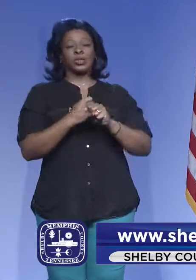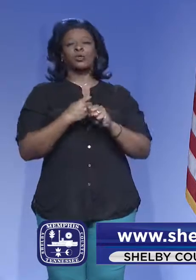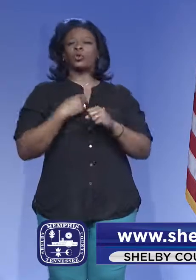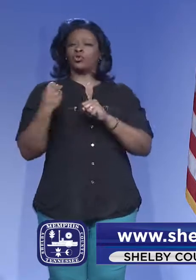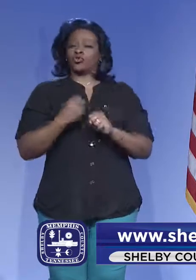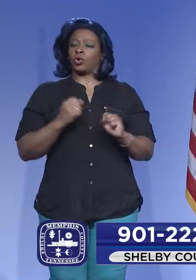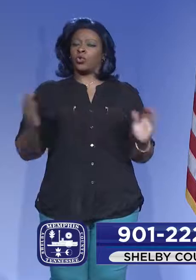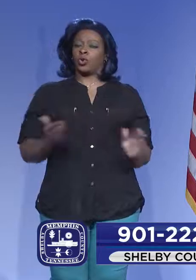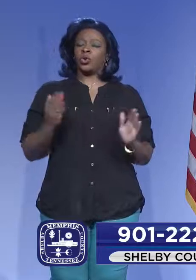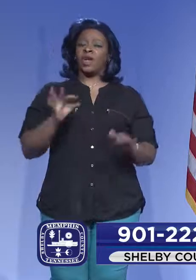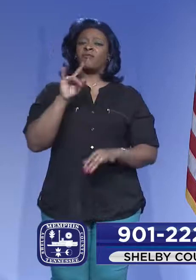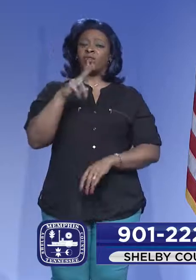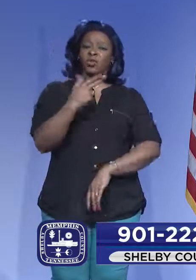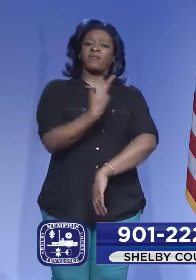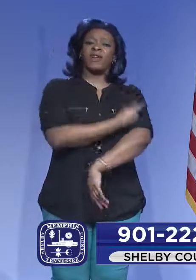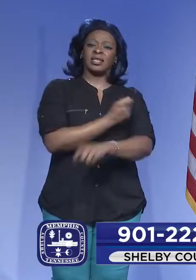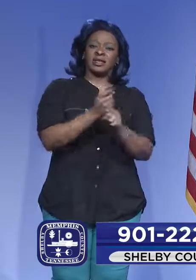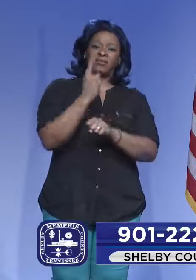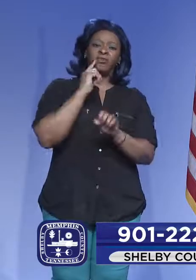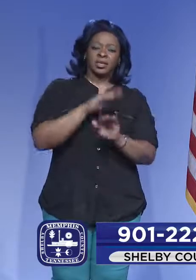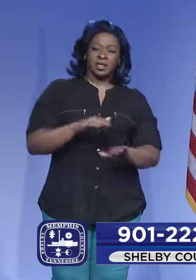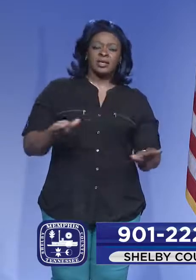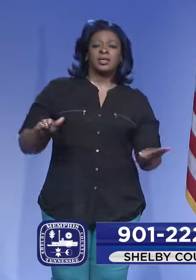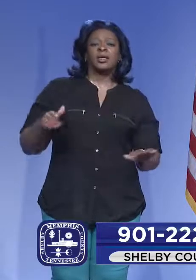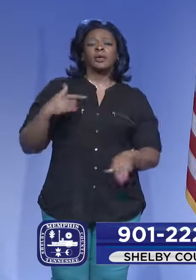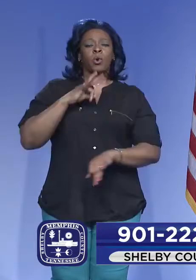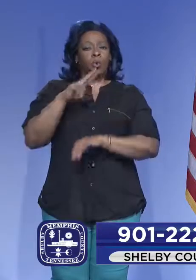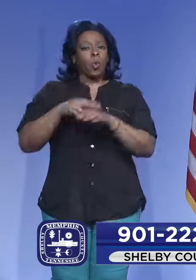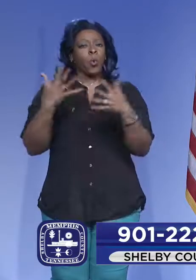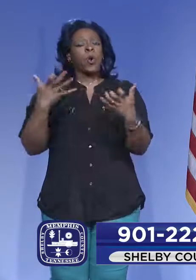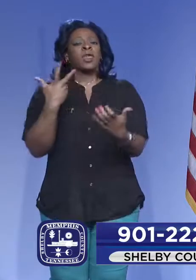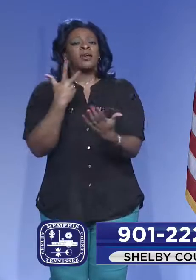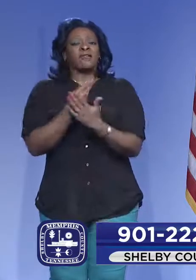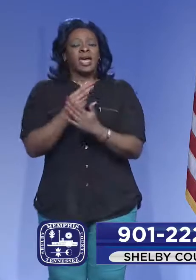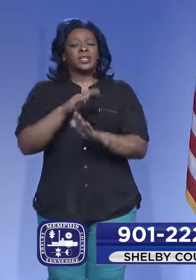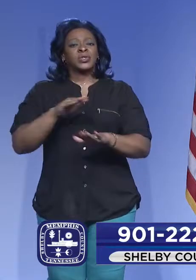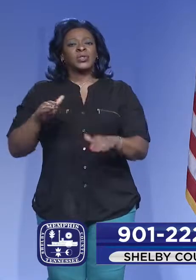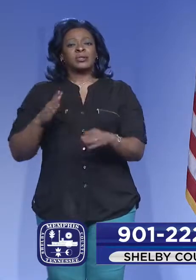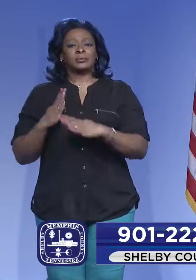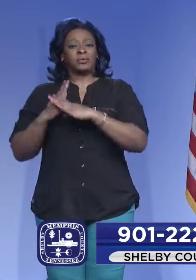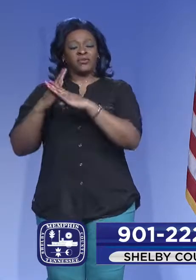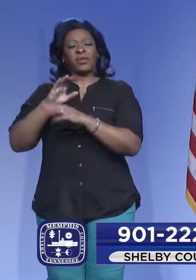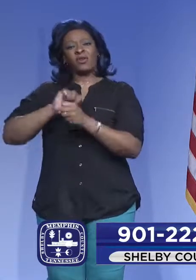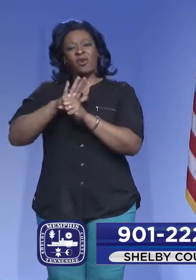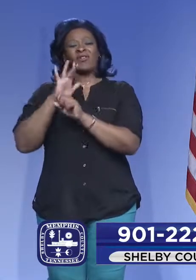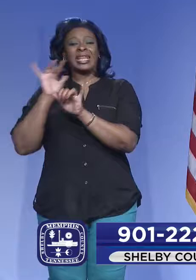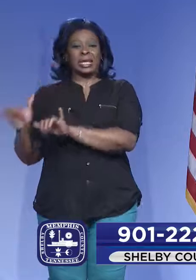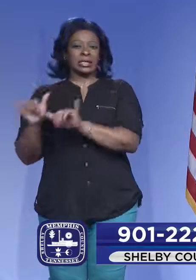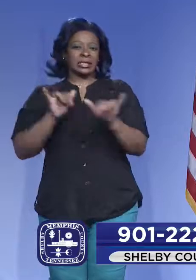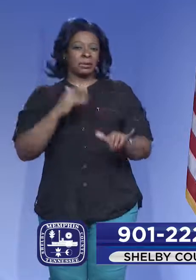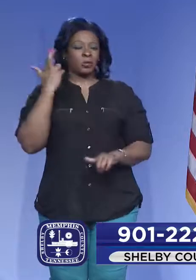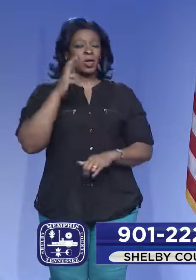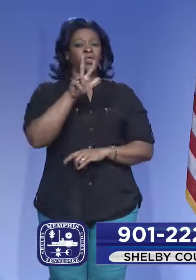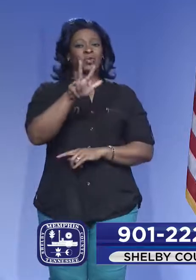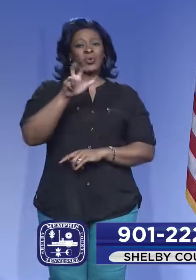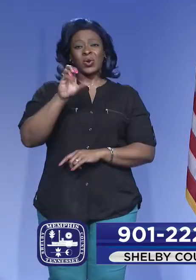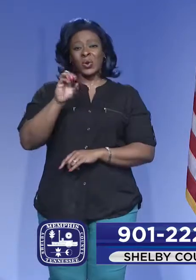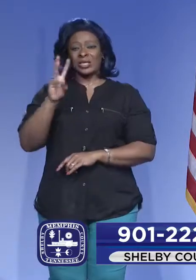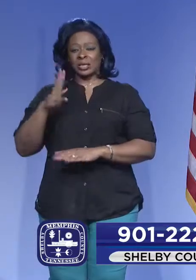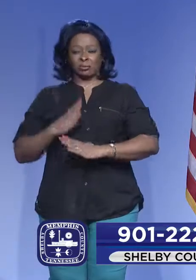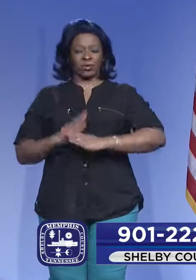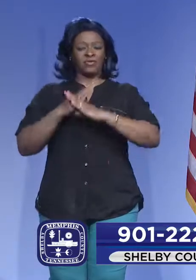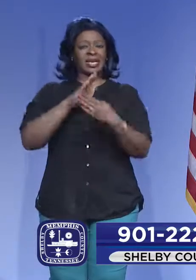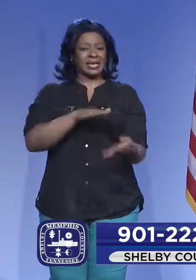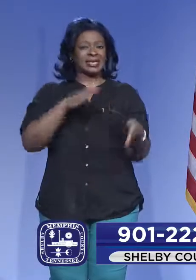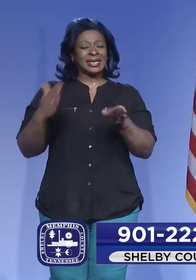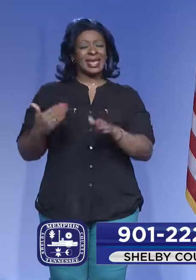recommend influenza vaccination every year for kids. We, of course, want to vaccinate kids against COVID for the same reason. That's 306 preventable